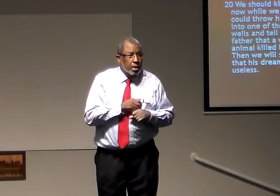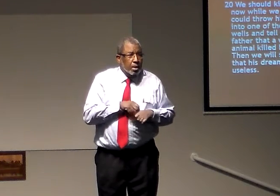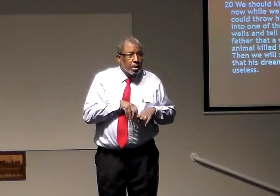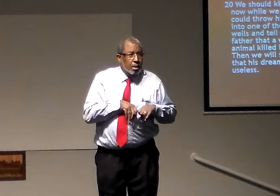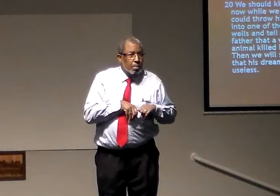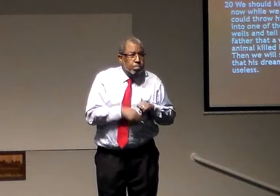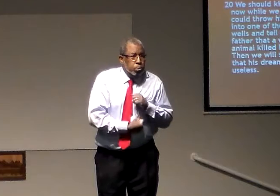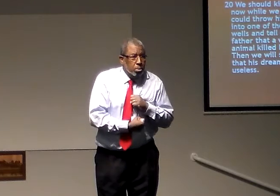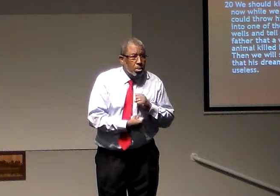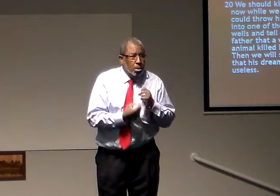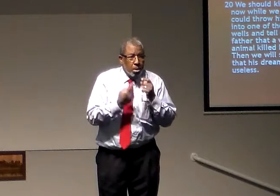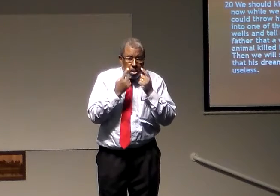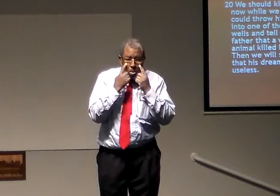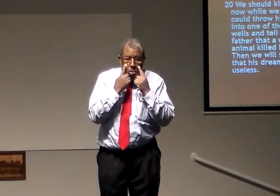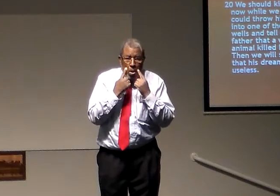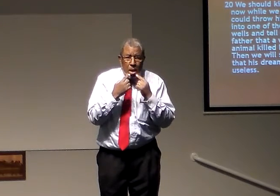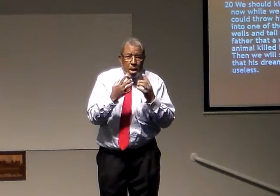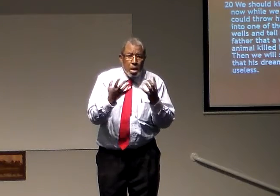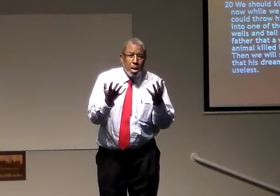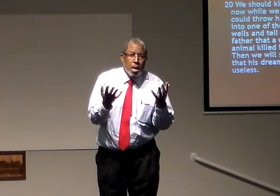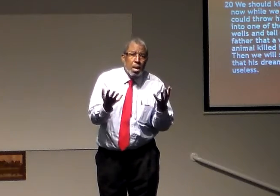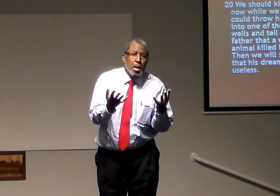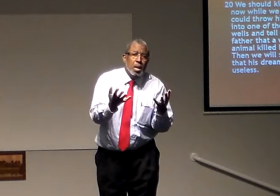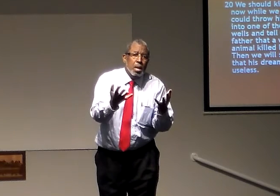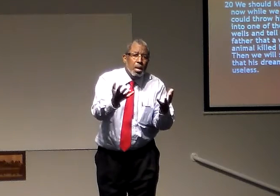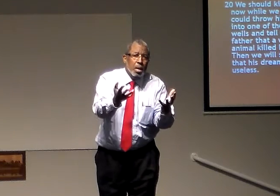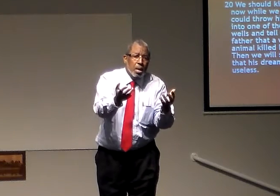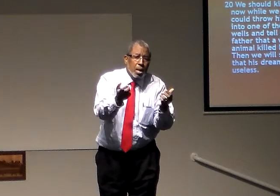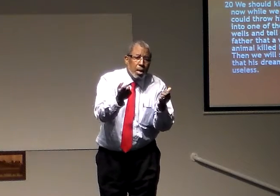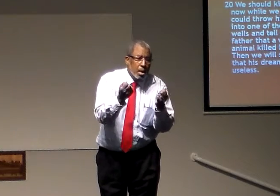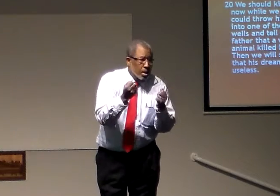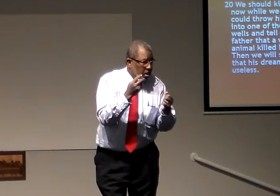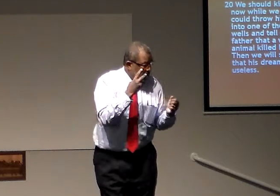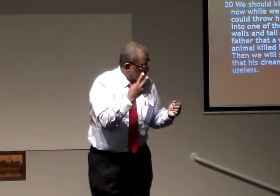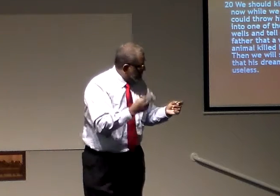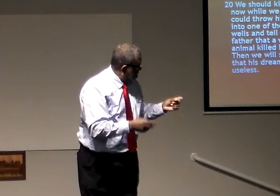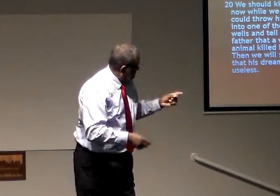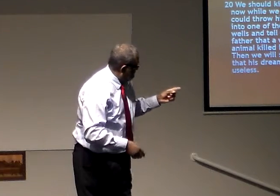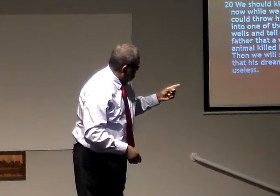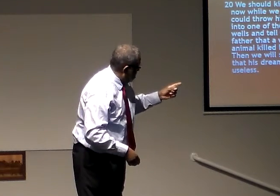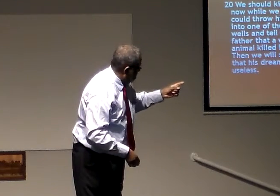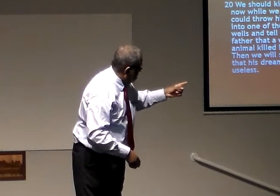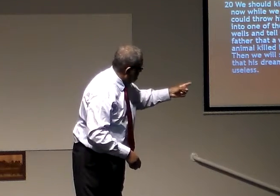son. His heart was broken. He was crying. No.